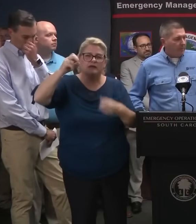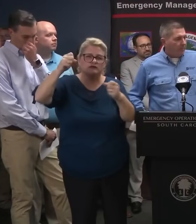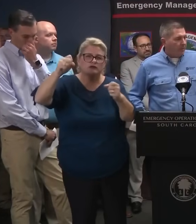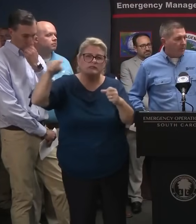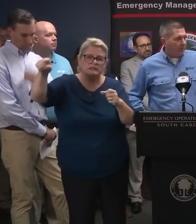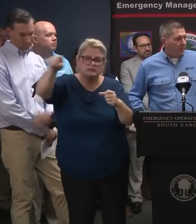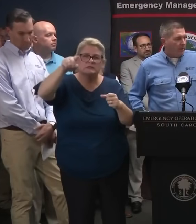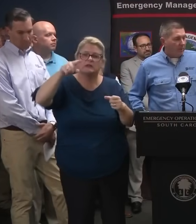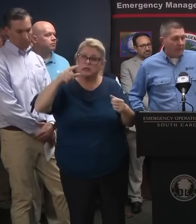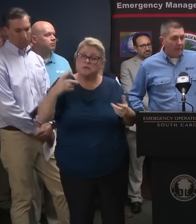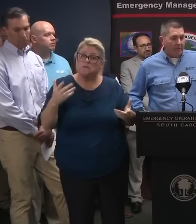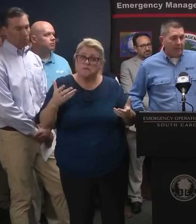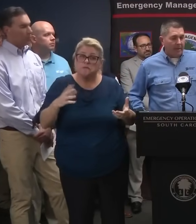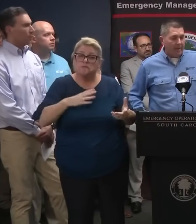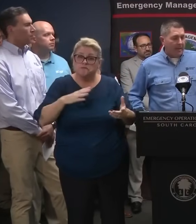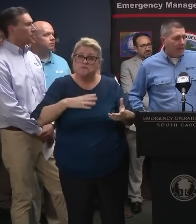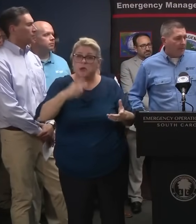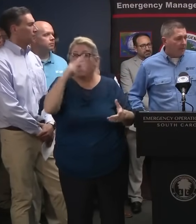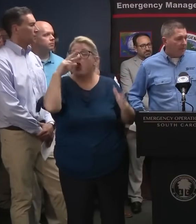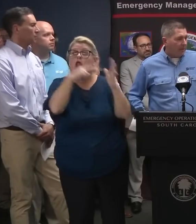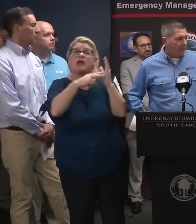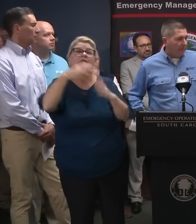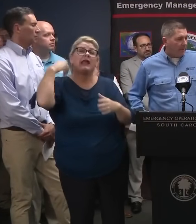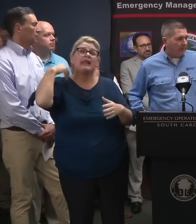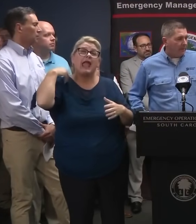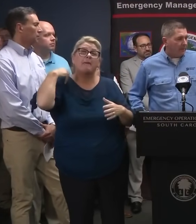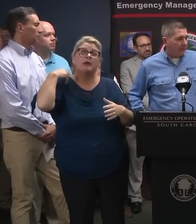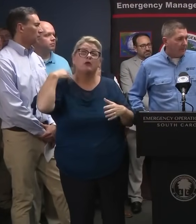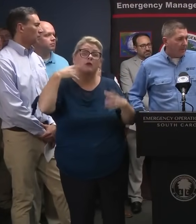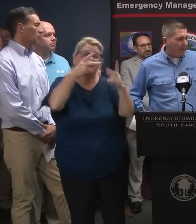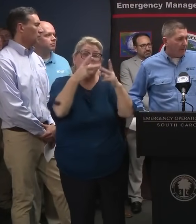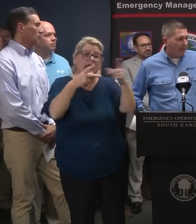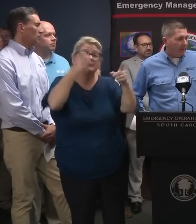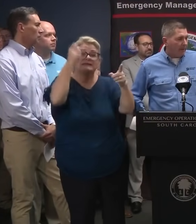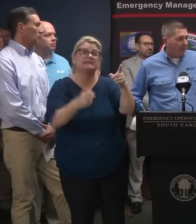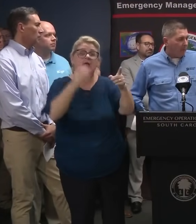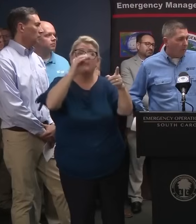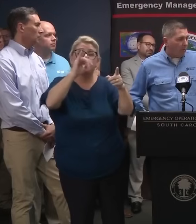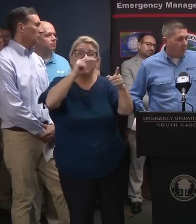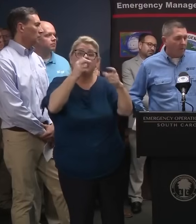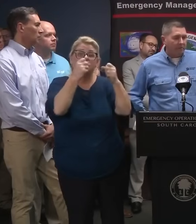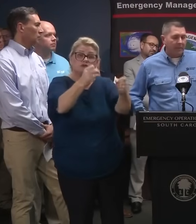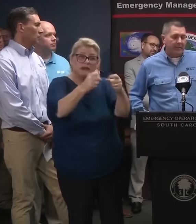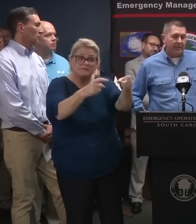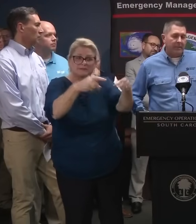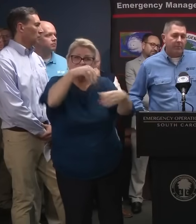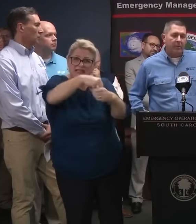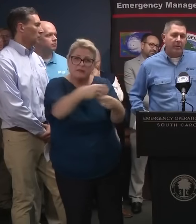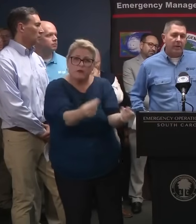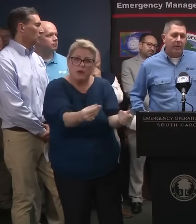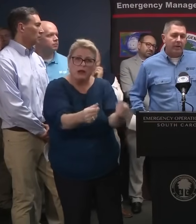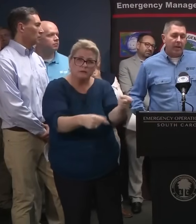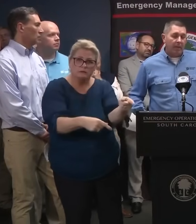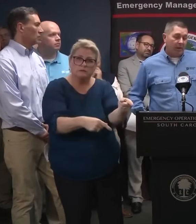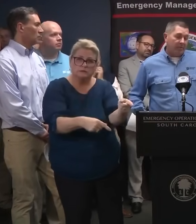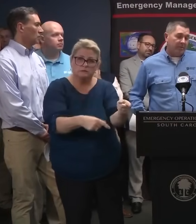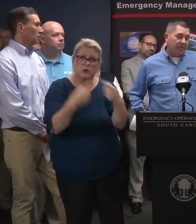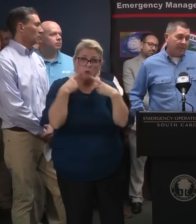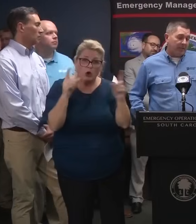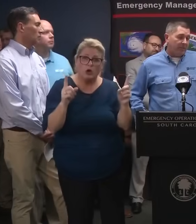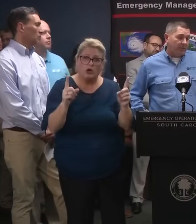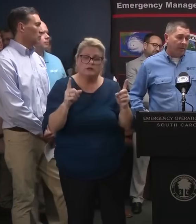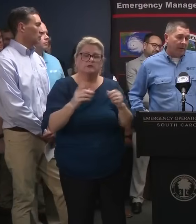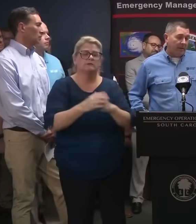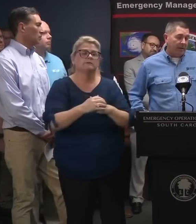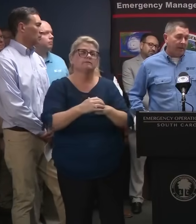and it's been put to use. Go down and look behind the Capitol on South Main. It's another example of it, and it works from that standpoint. I will also